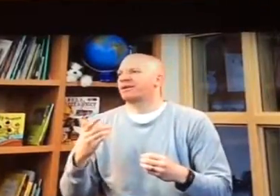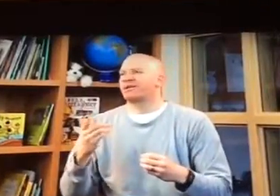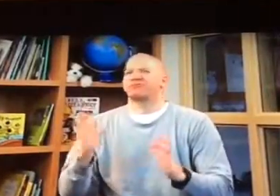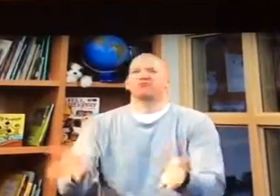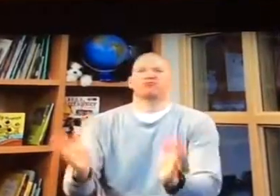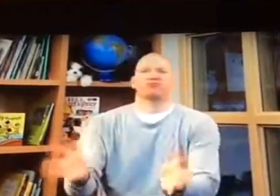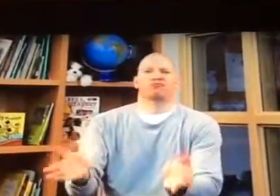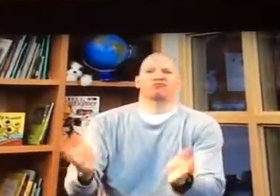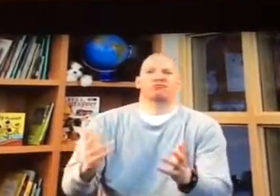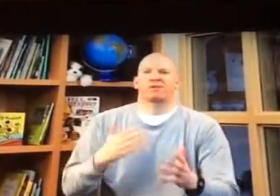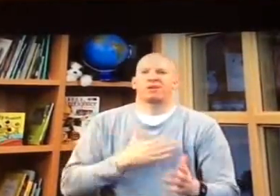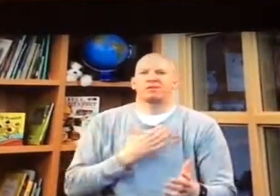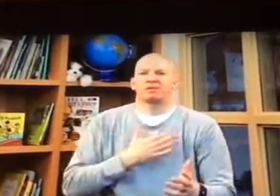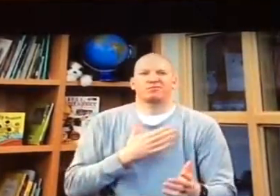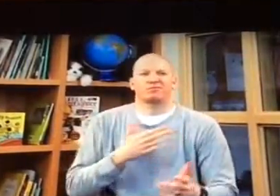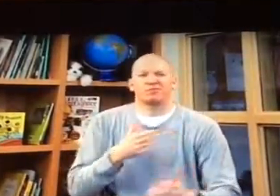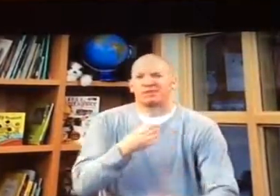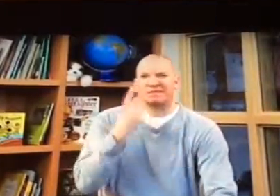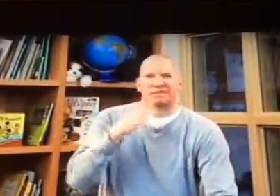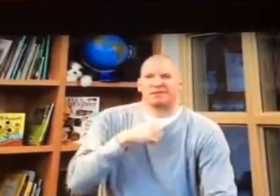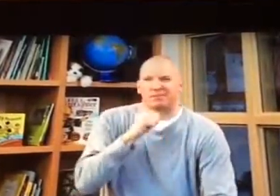more humorous. I laugh more. There's definitely more